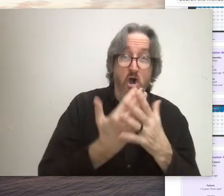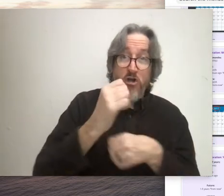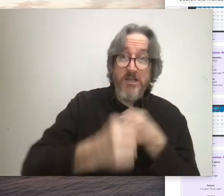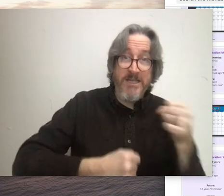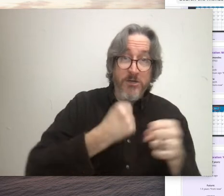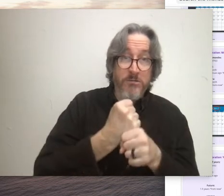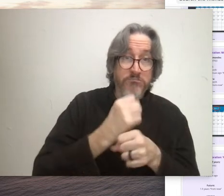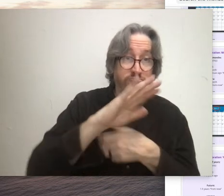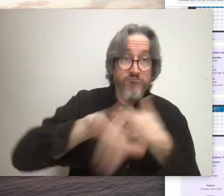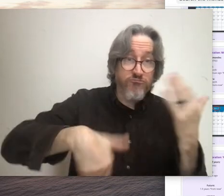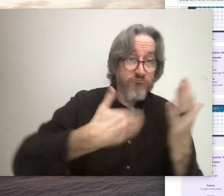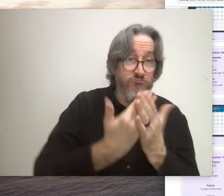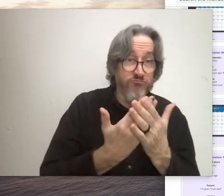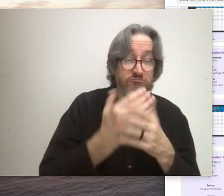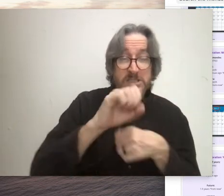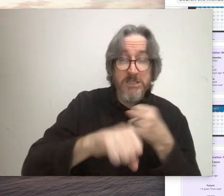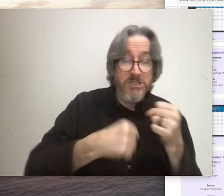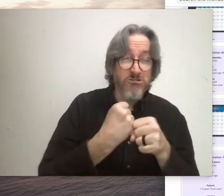all year.